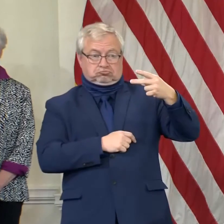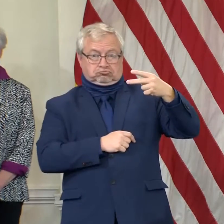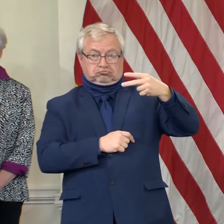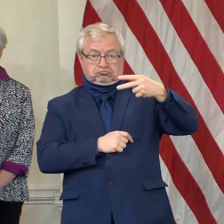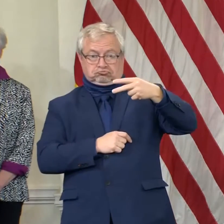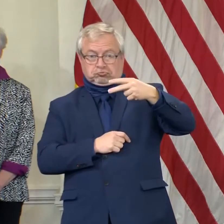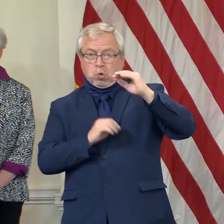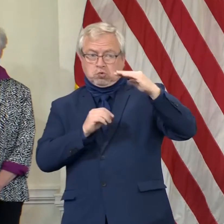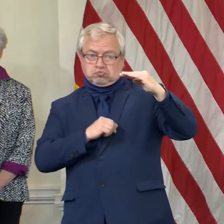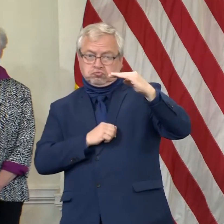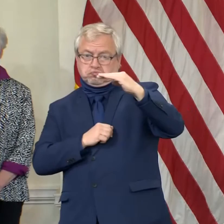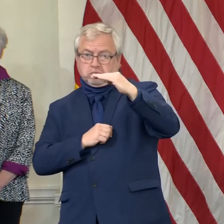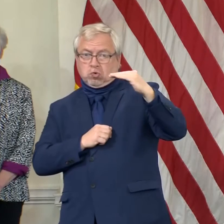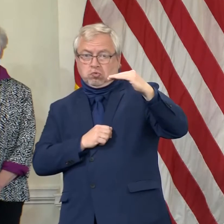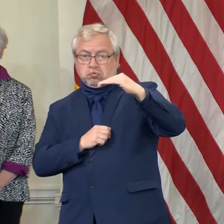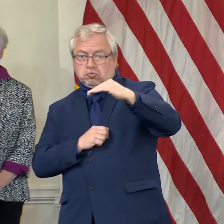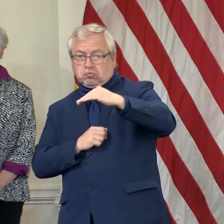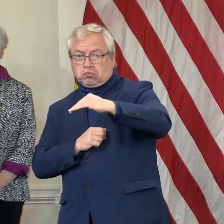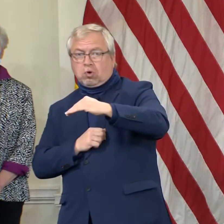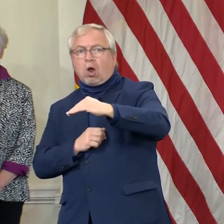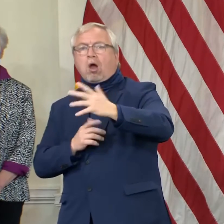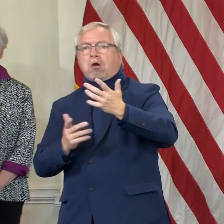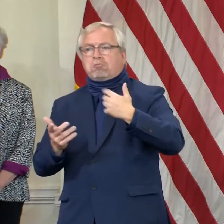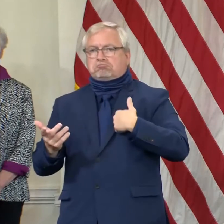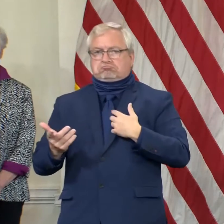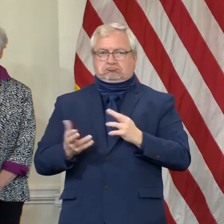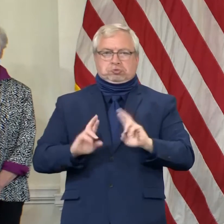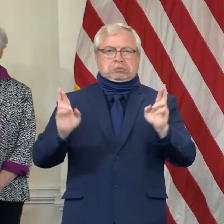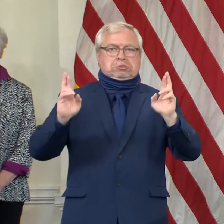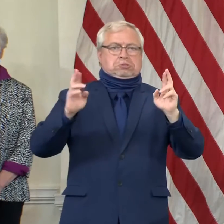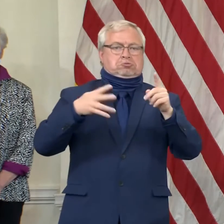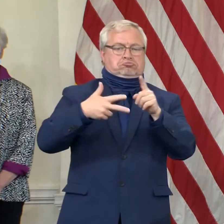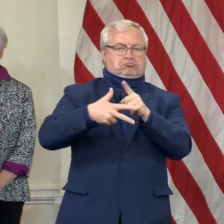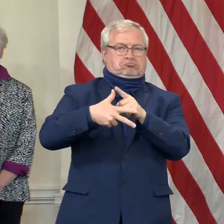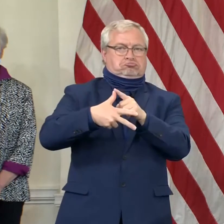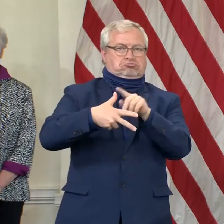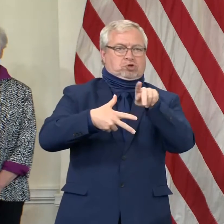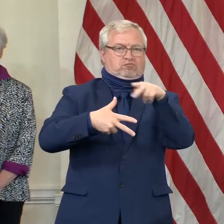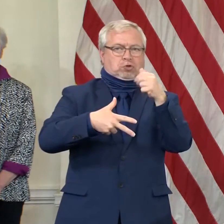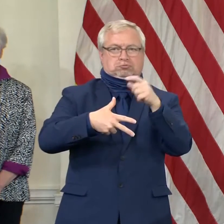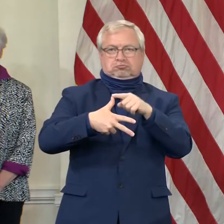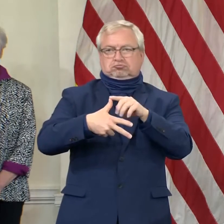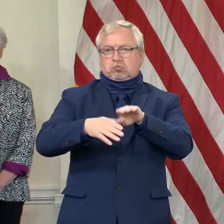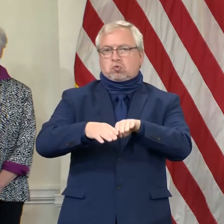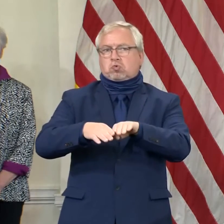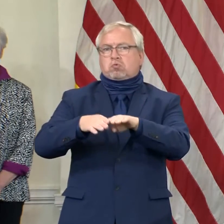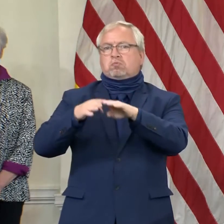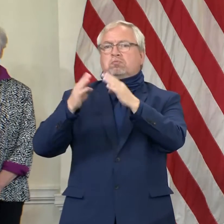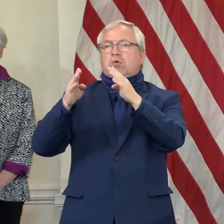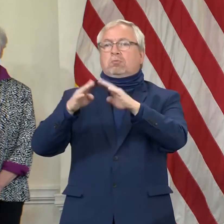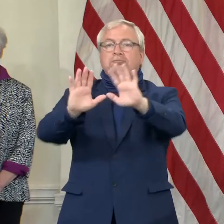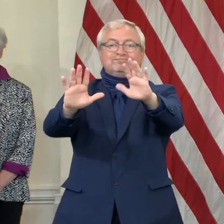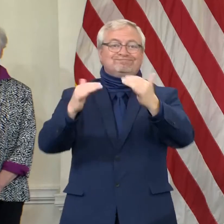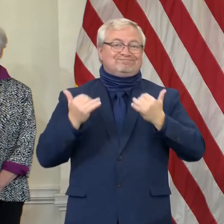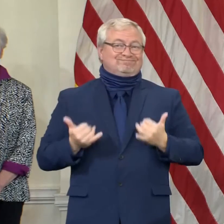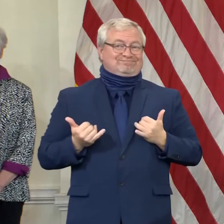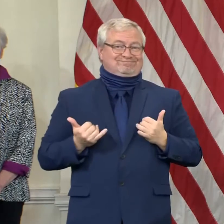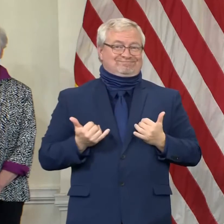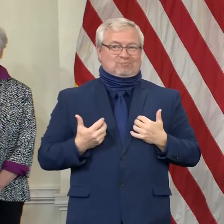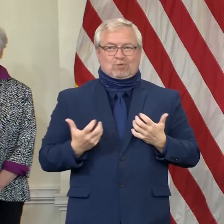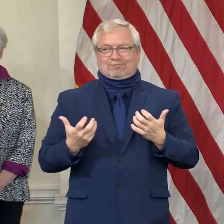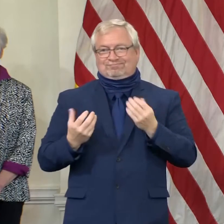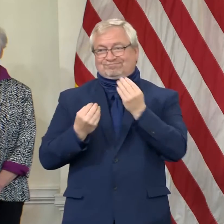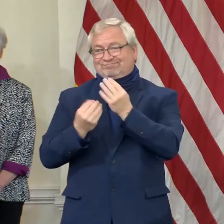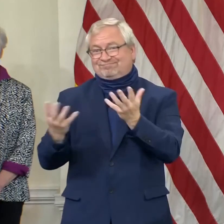be in position to begin stage 1 of the recovery plan. Fortunately, we are beginning to